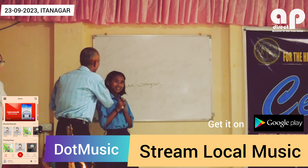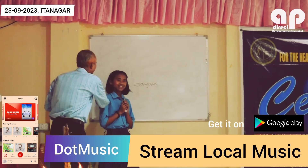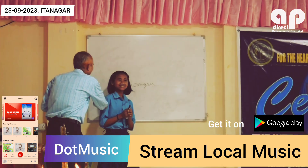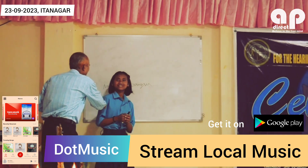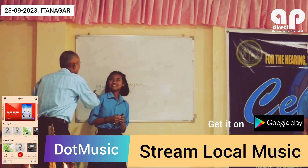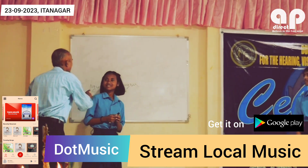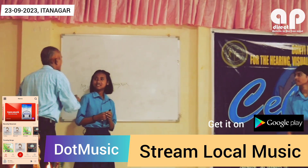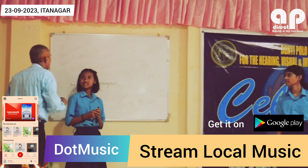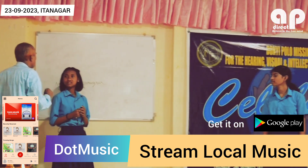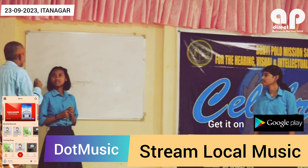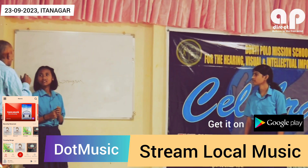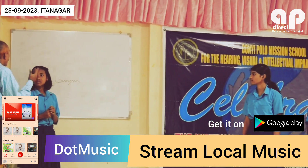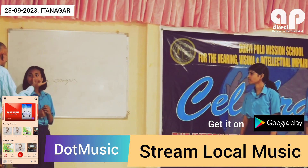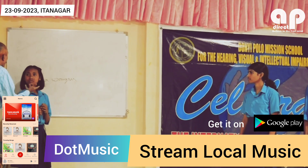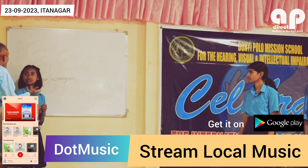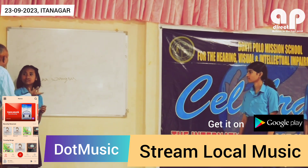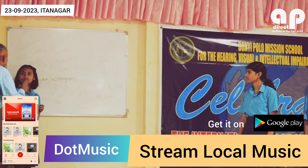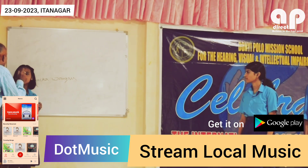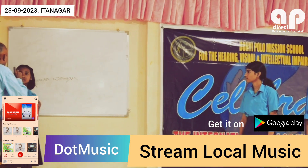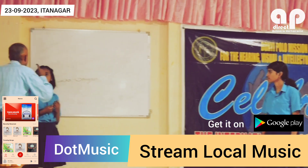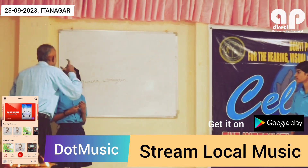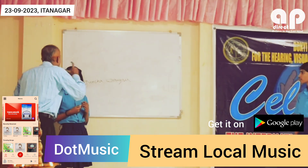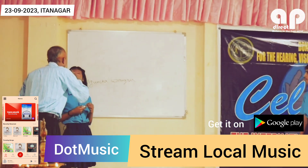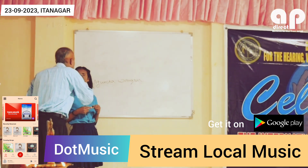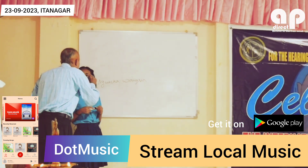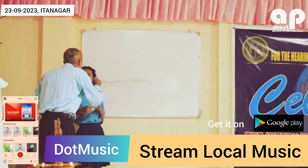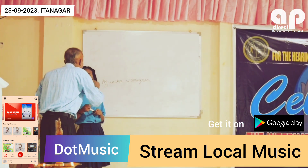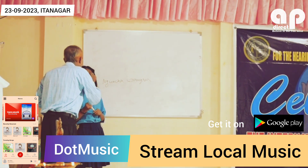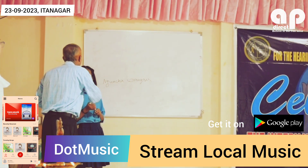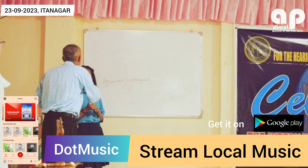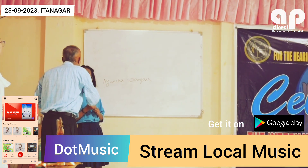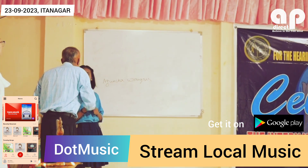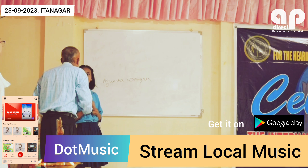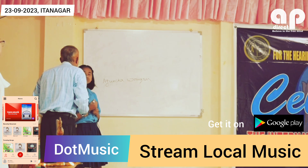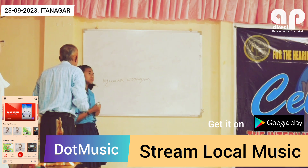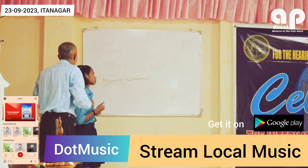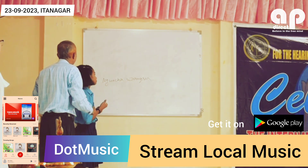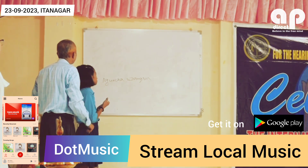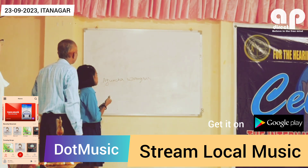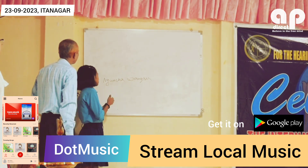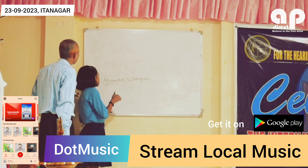Okay, what class you read in?